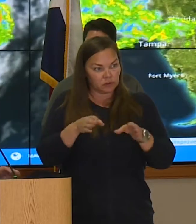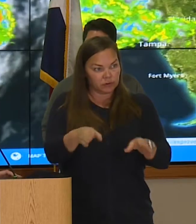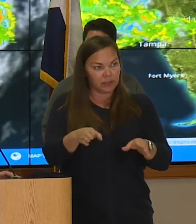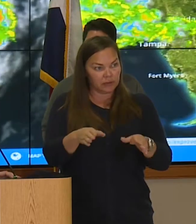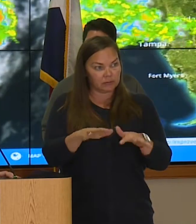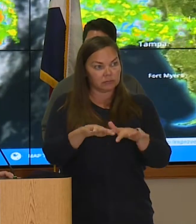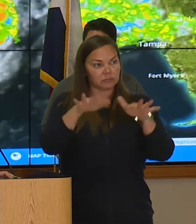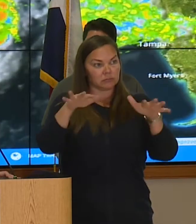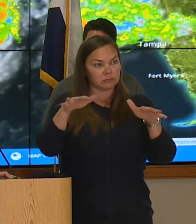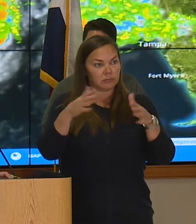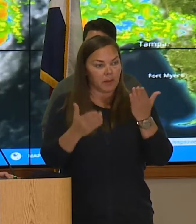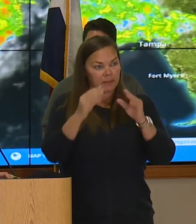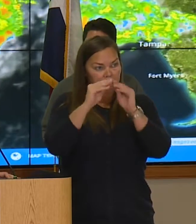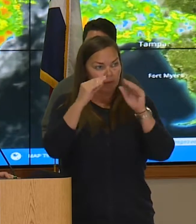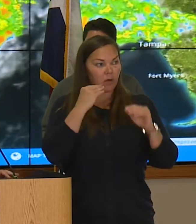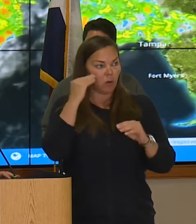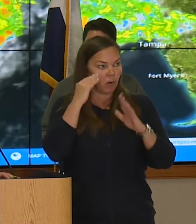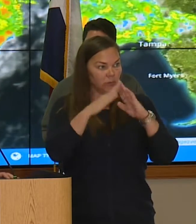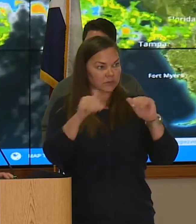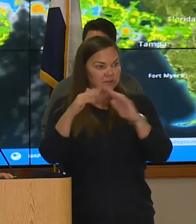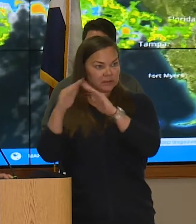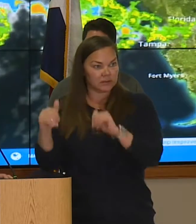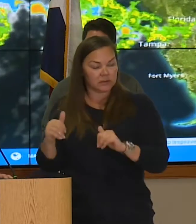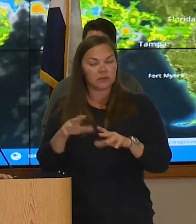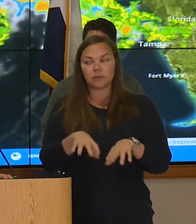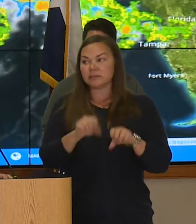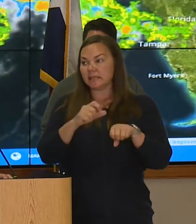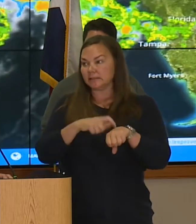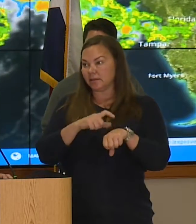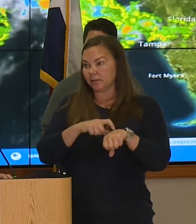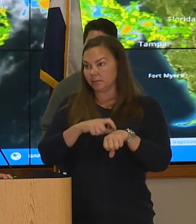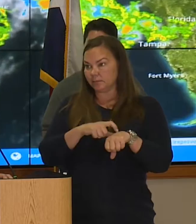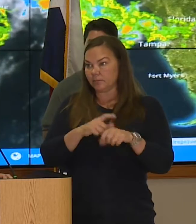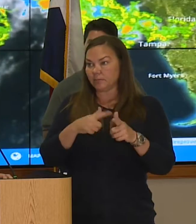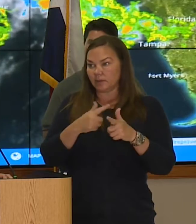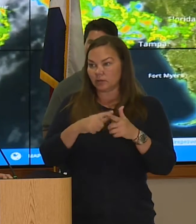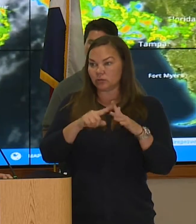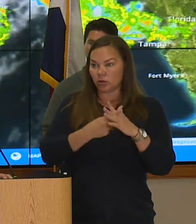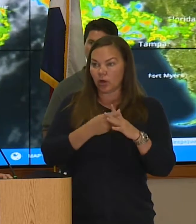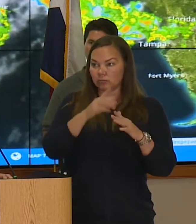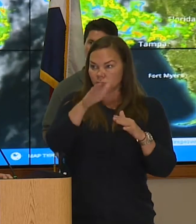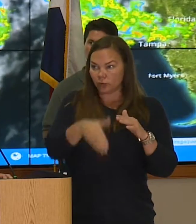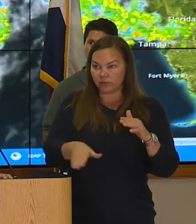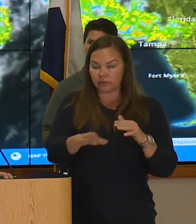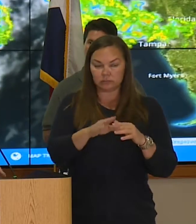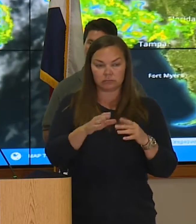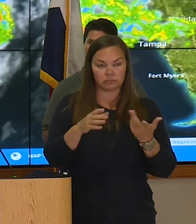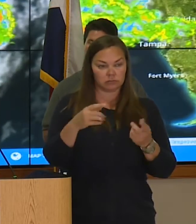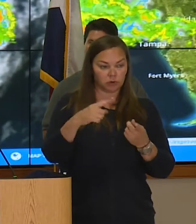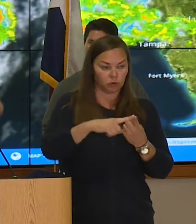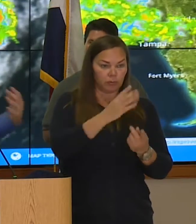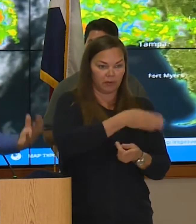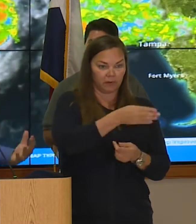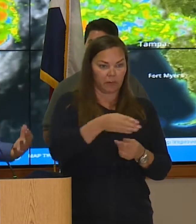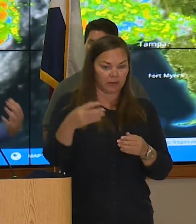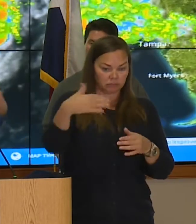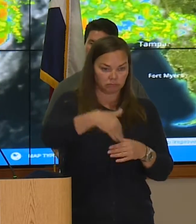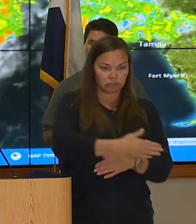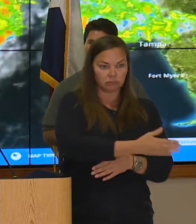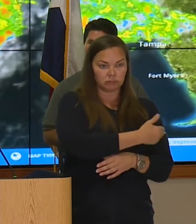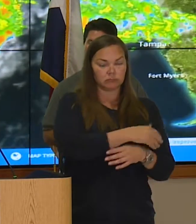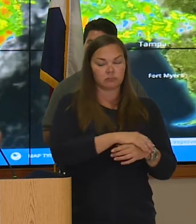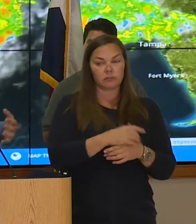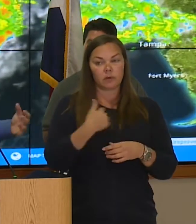and possibly getting into the homes. And that's going to take a little bit of time. And then it'll start moving down towards Buffalo Bayou. And we have been